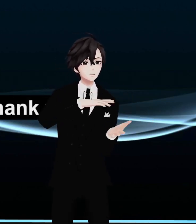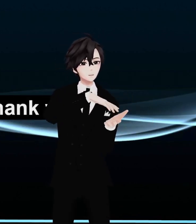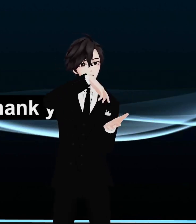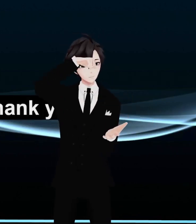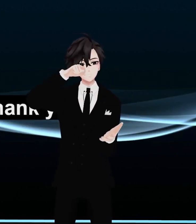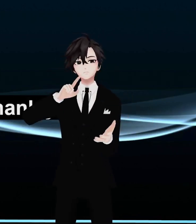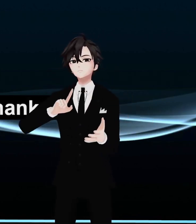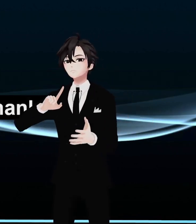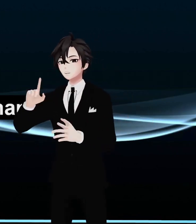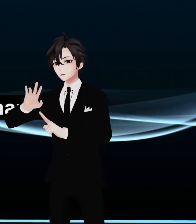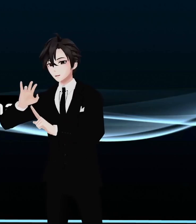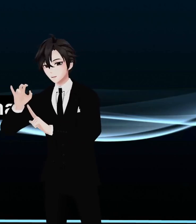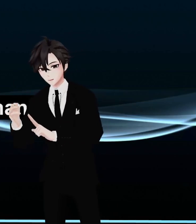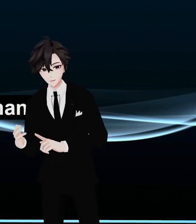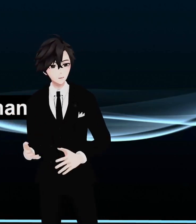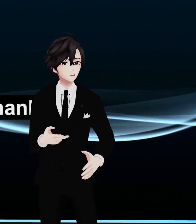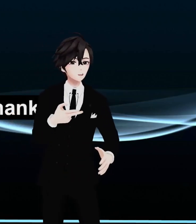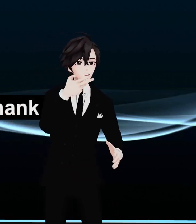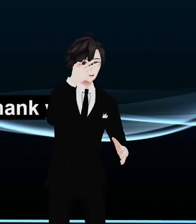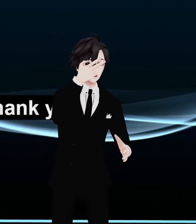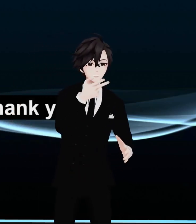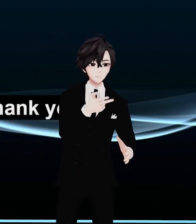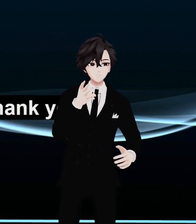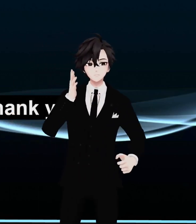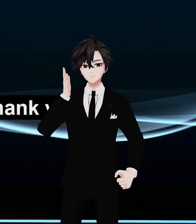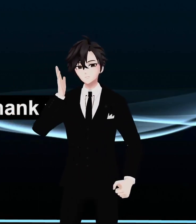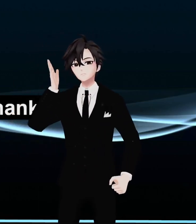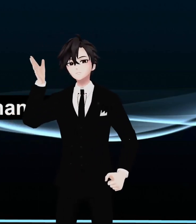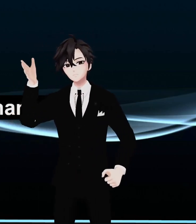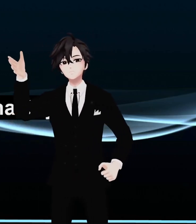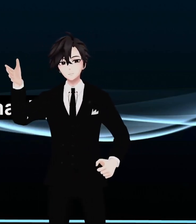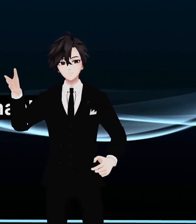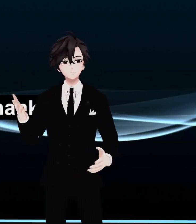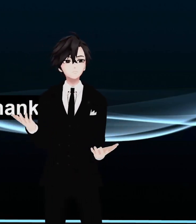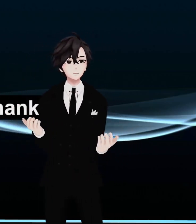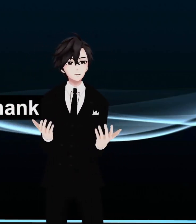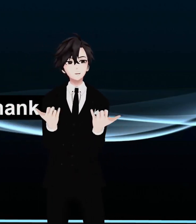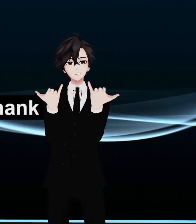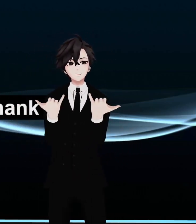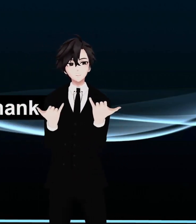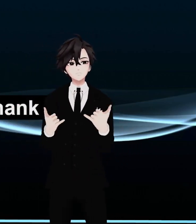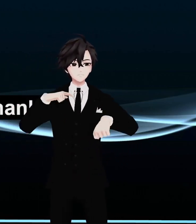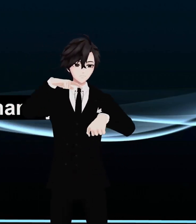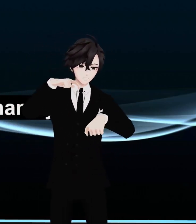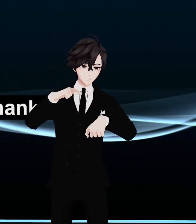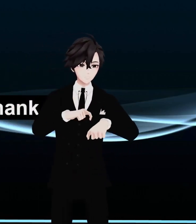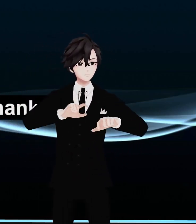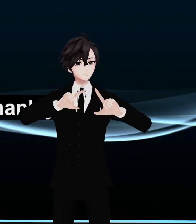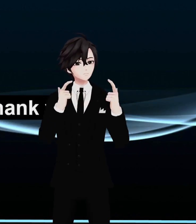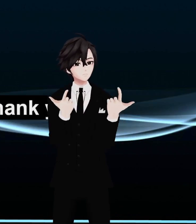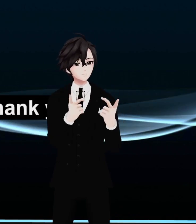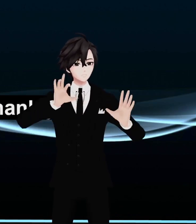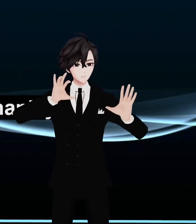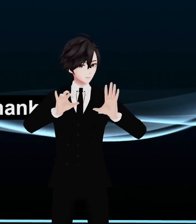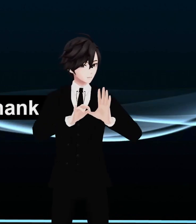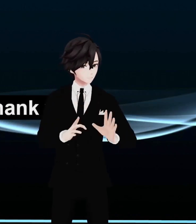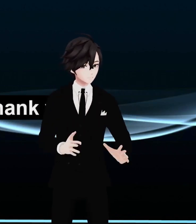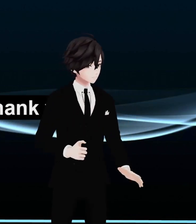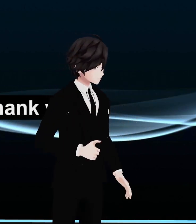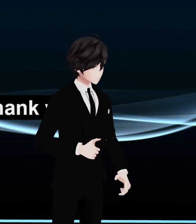And we hope that you all continue to learn about our culture, about our history, and partake in our future. And now it's